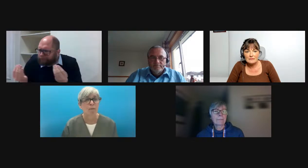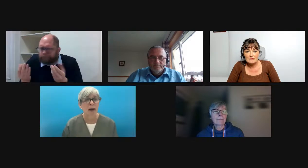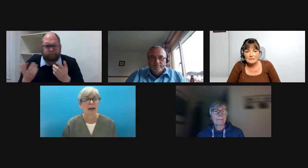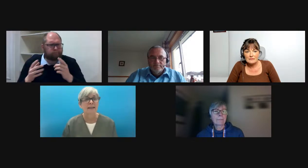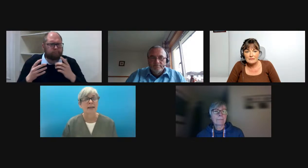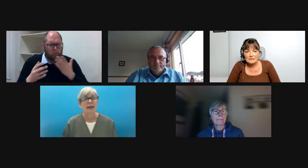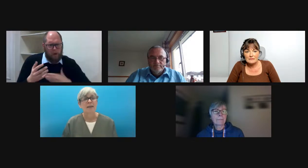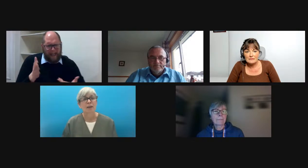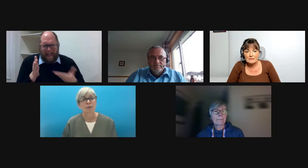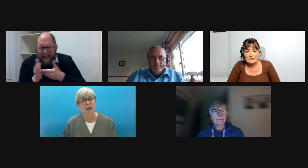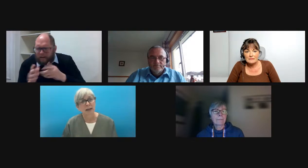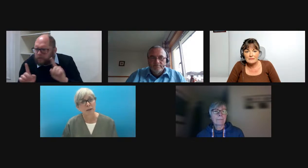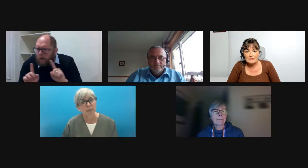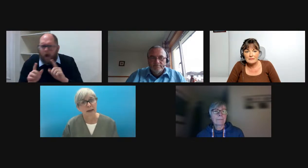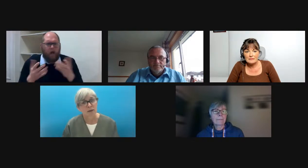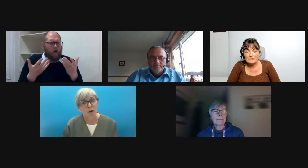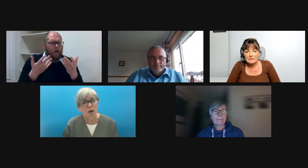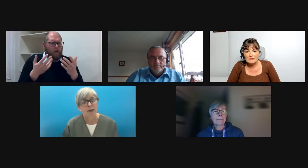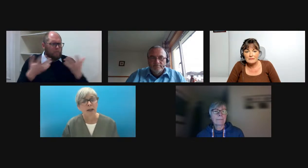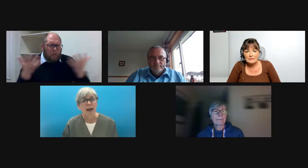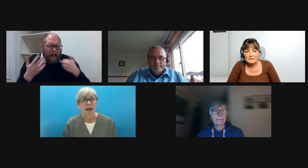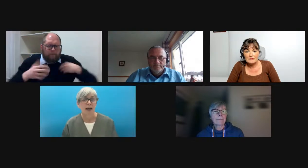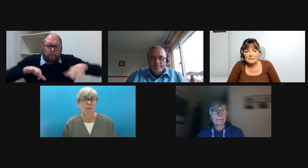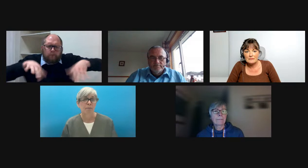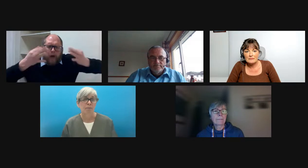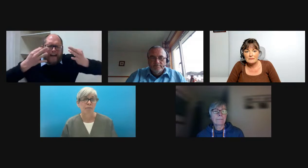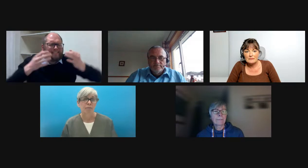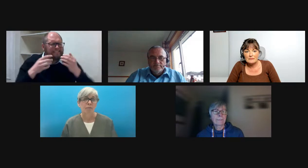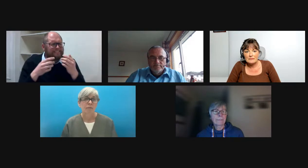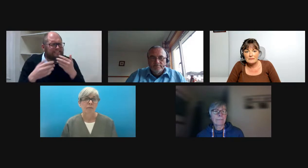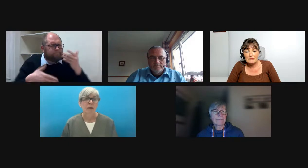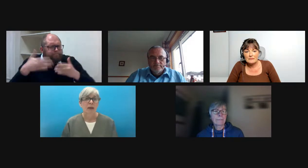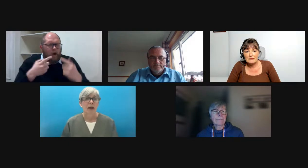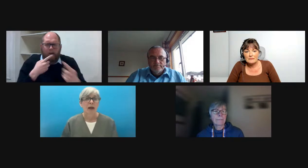good or bad, that you would like to pass on,